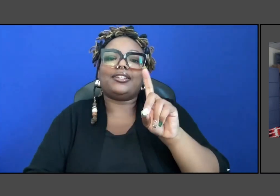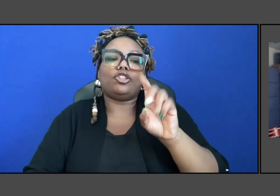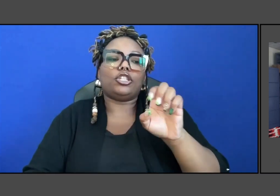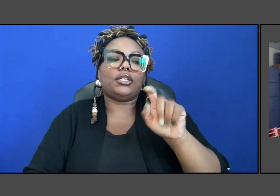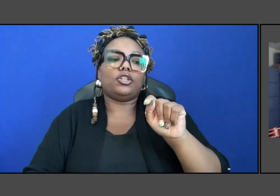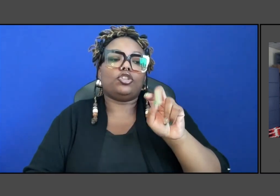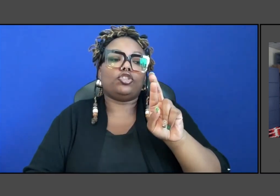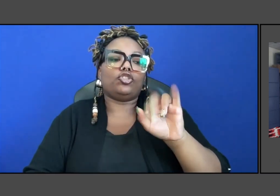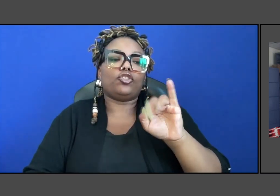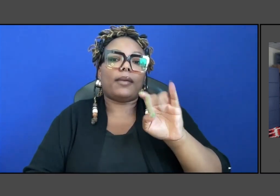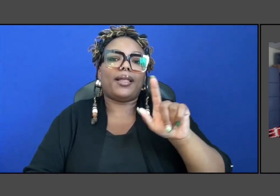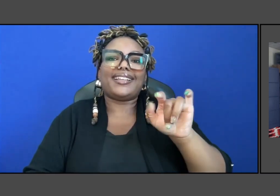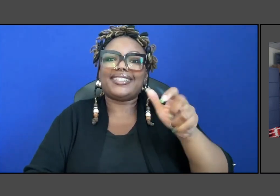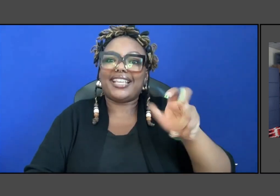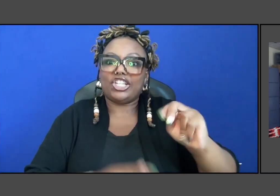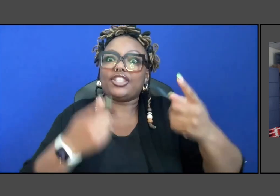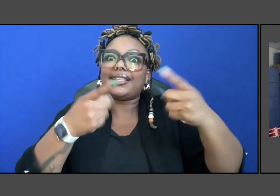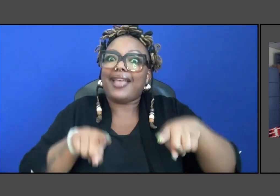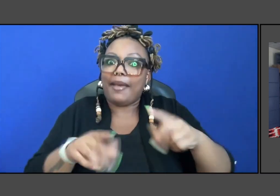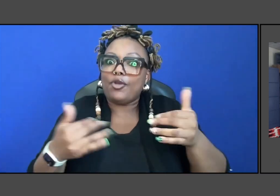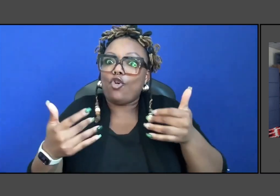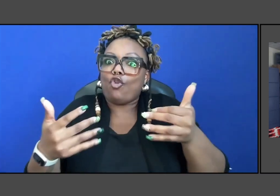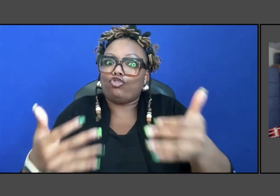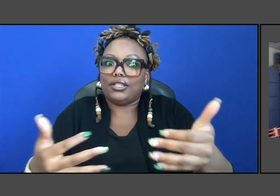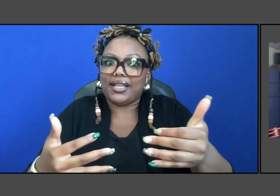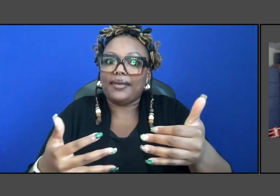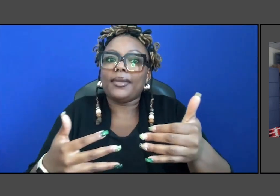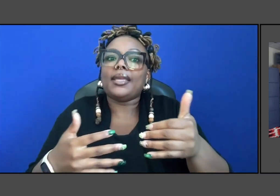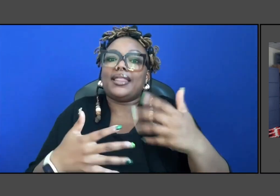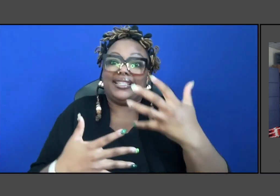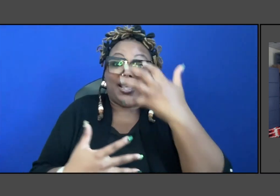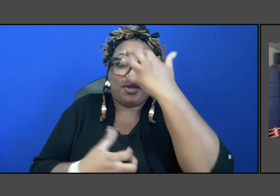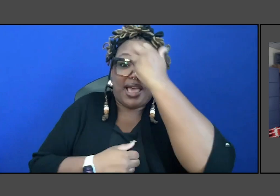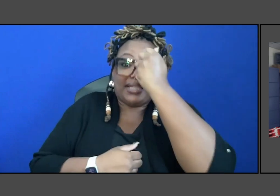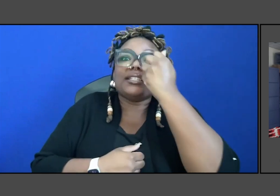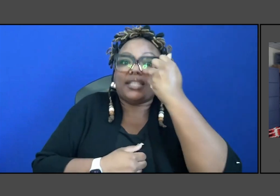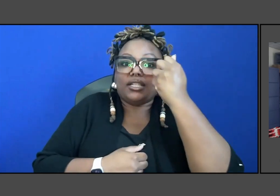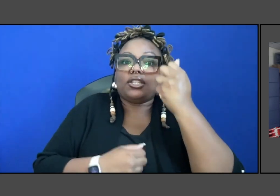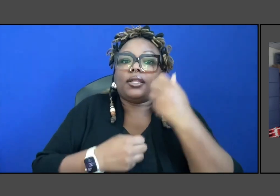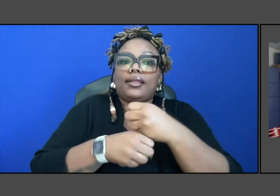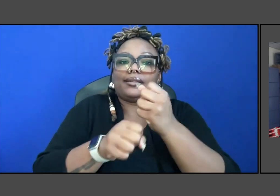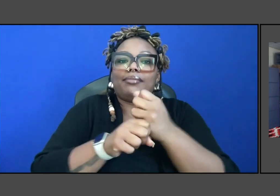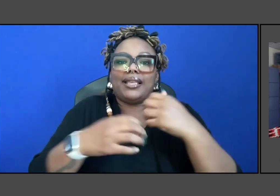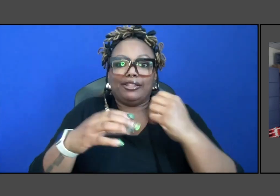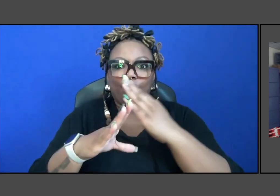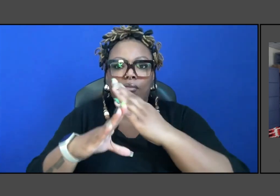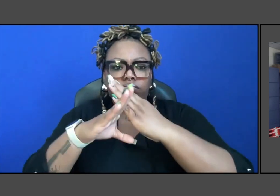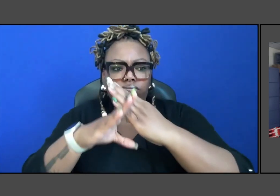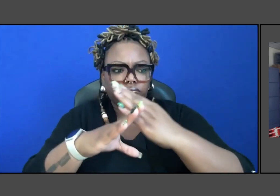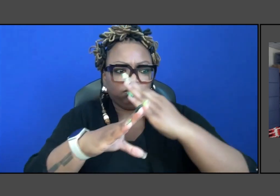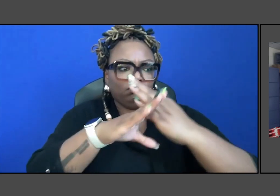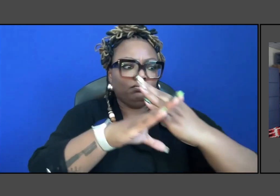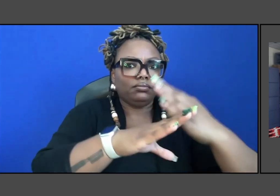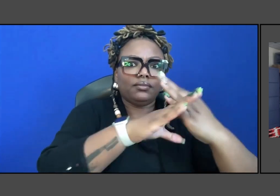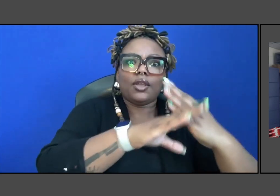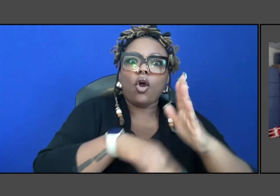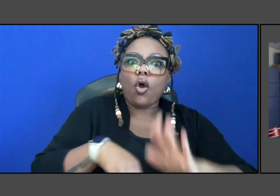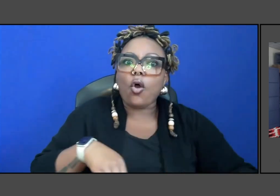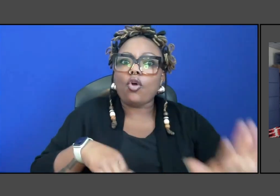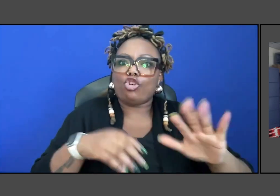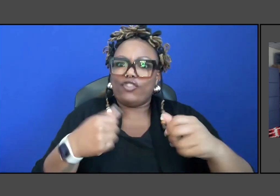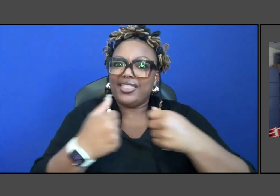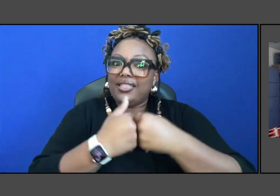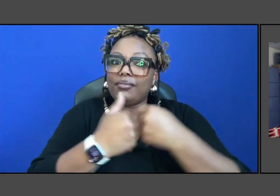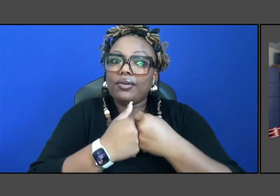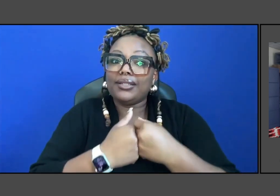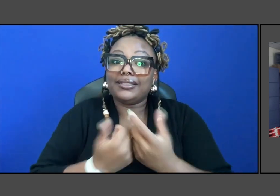over time as a result of that same colonization that has created these various nation-state borders that are realities.